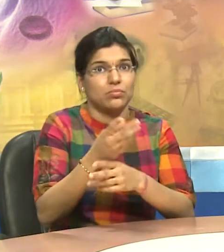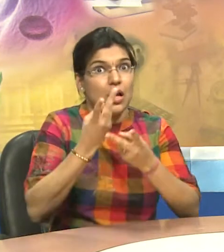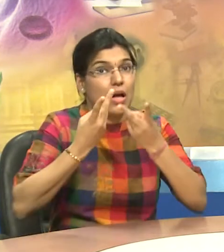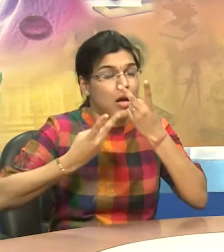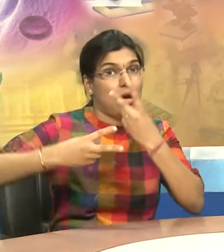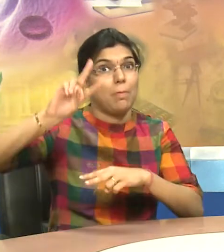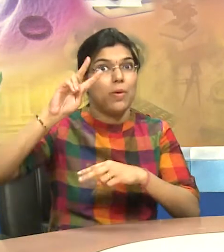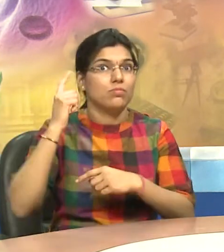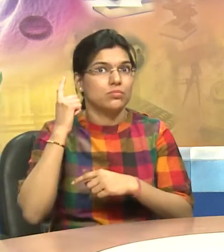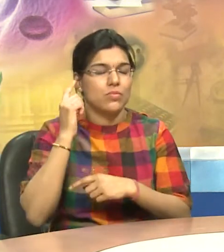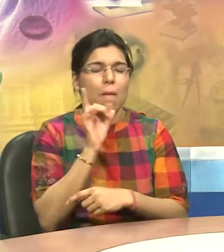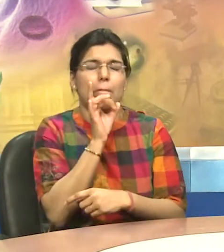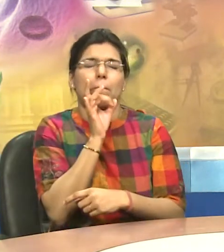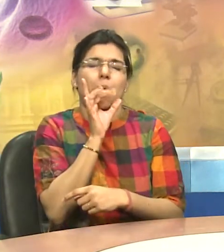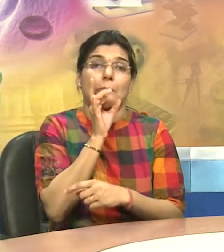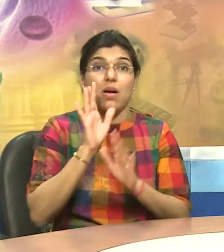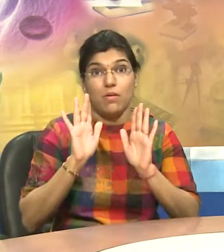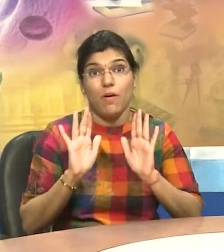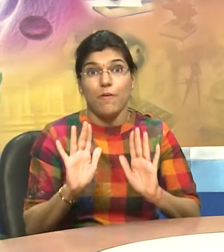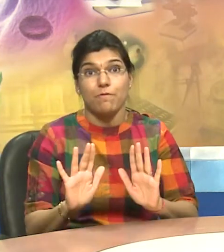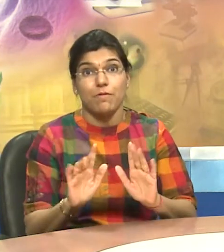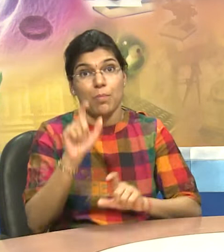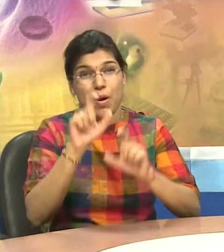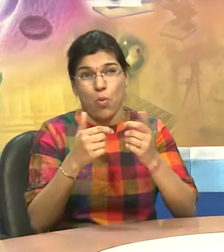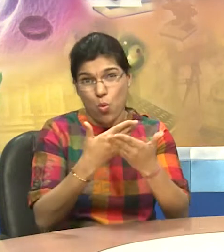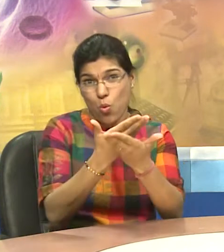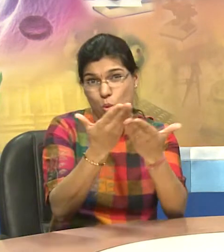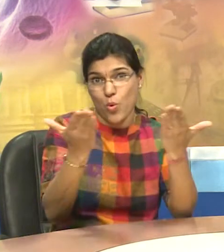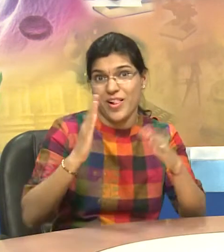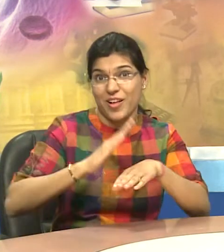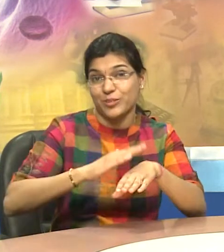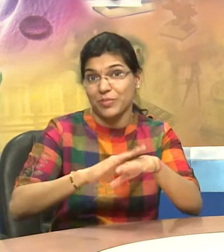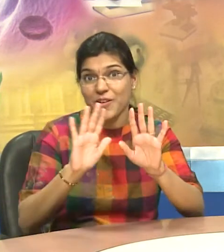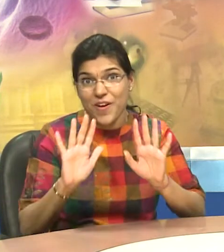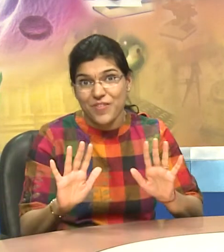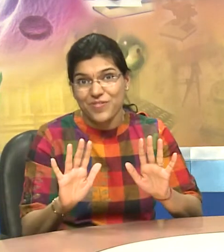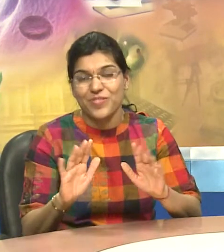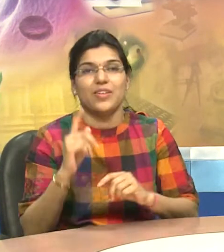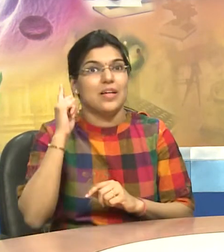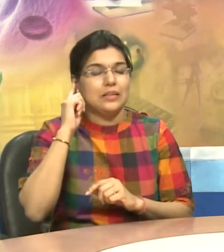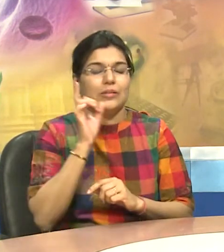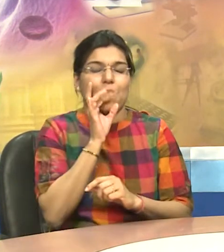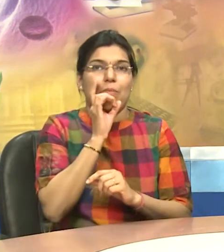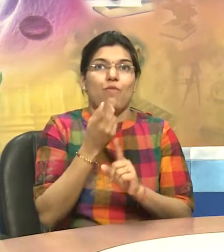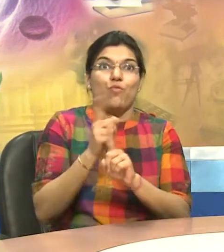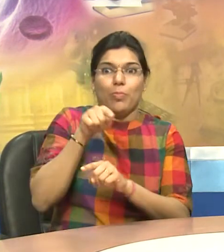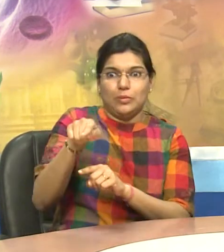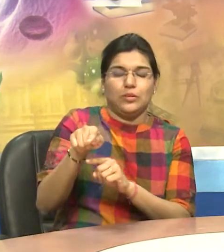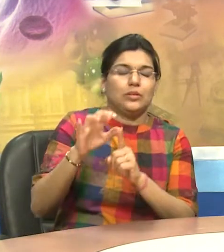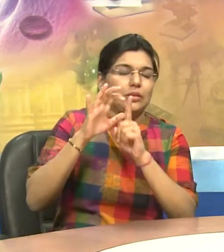If we are exposed in between 140 decibels, we may feel pain in our ear. The sound